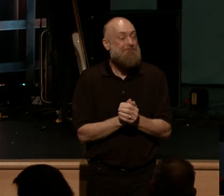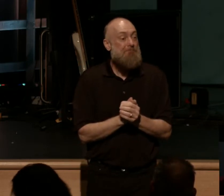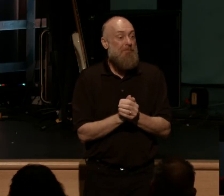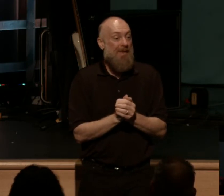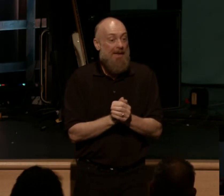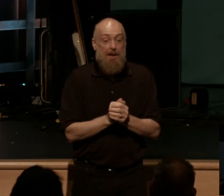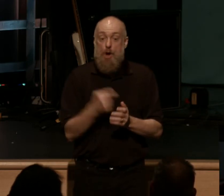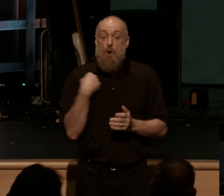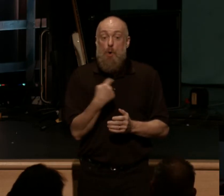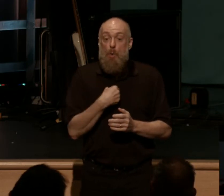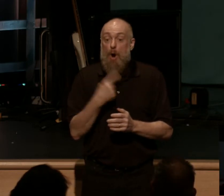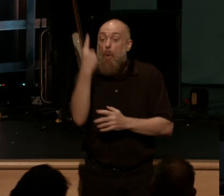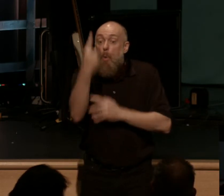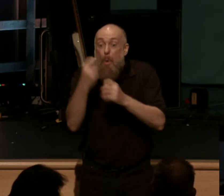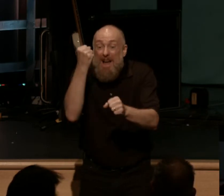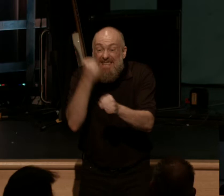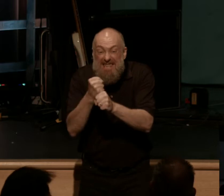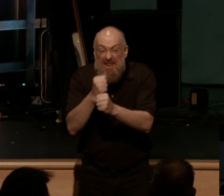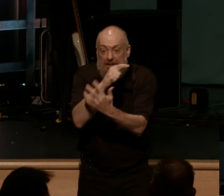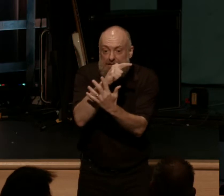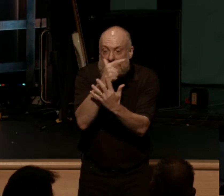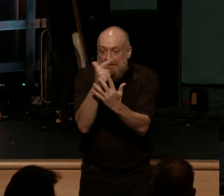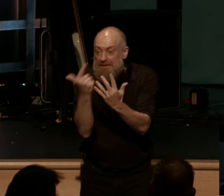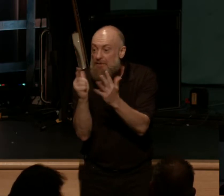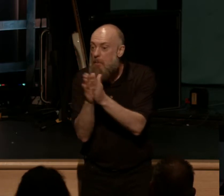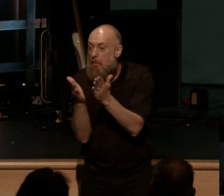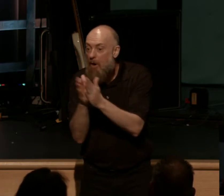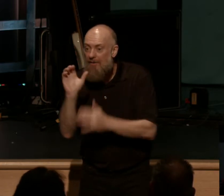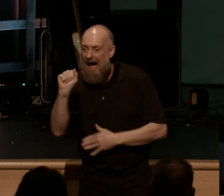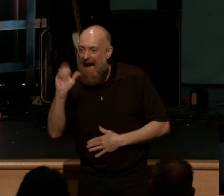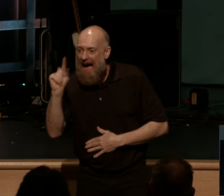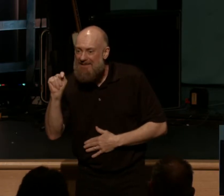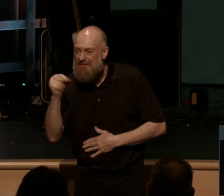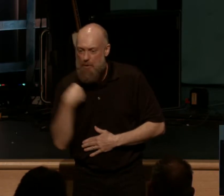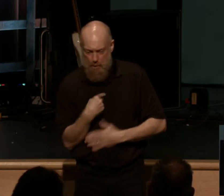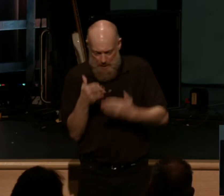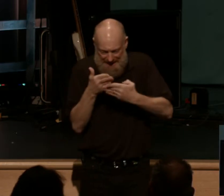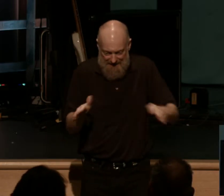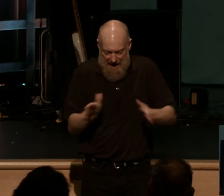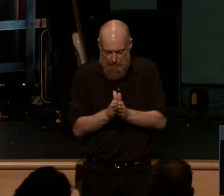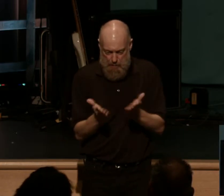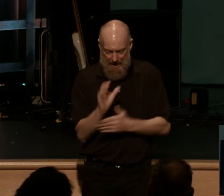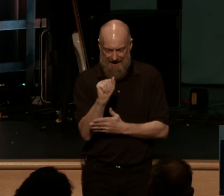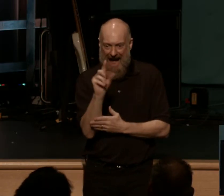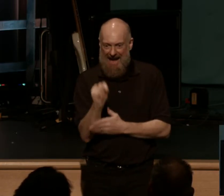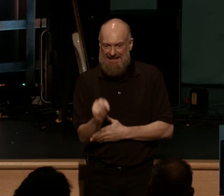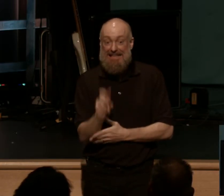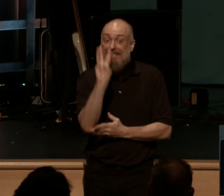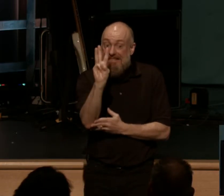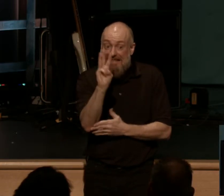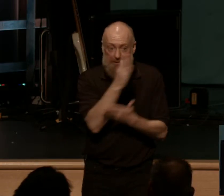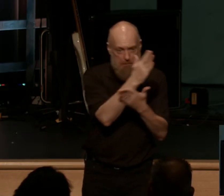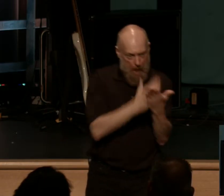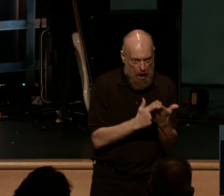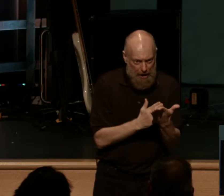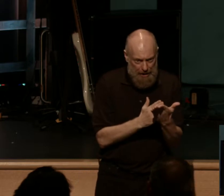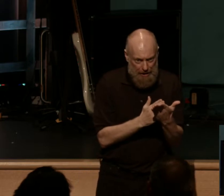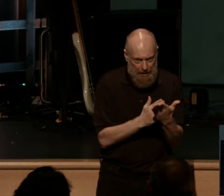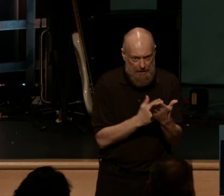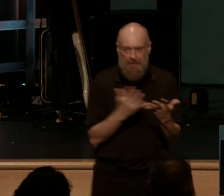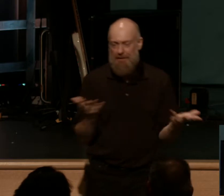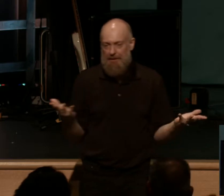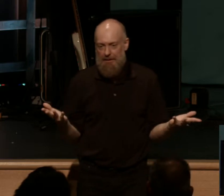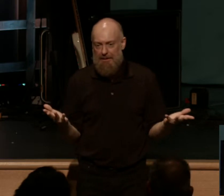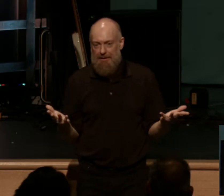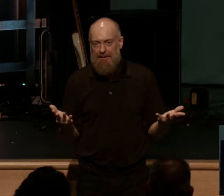evening, we're in a year-long series in the book of Acts, and we've divided the book of Acts into six acts. And wouldn't you